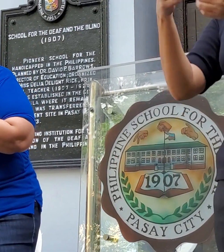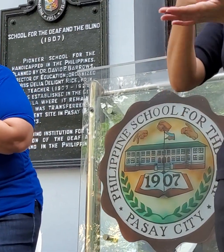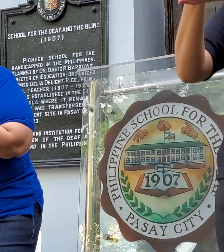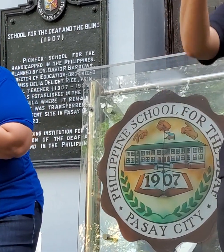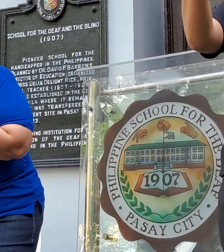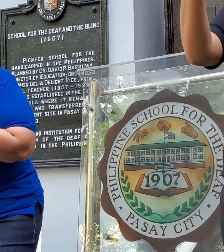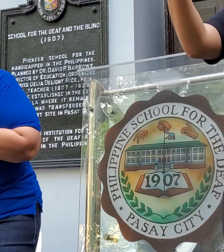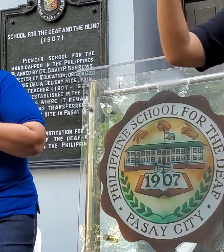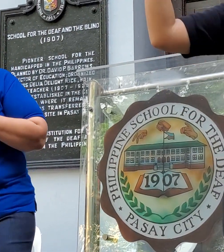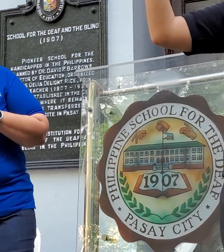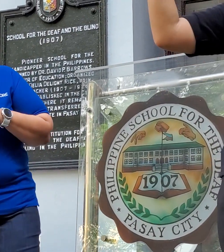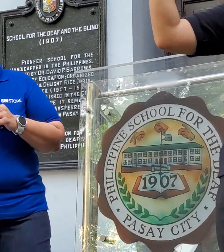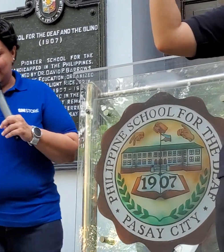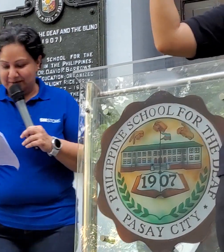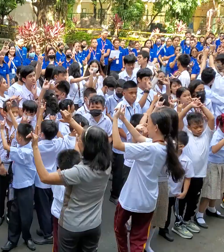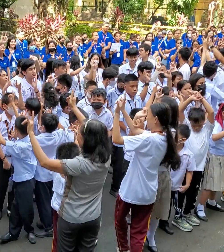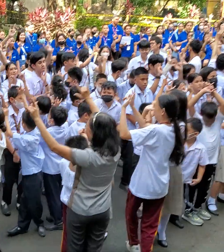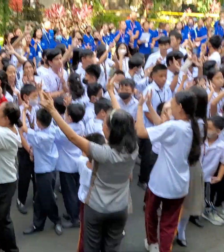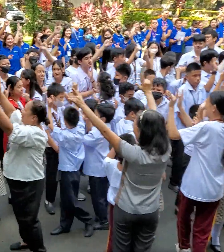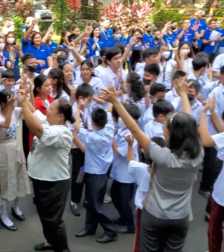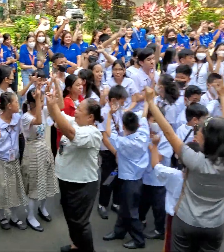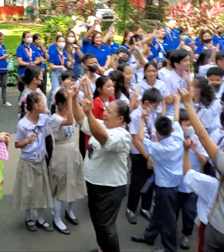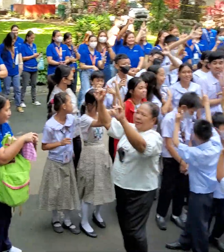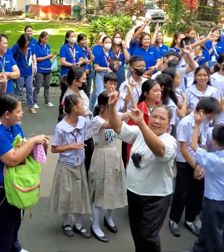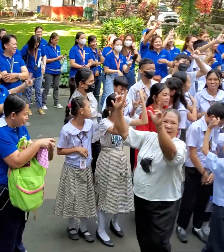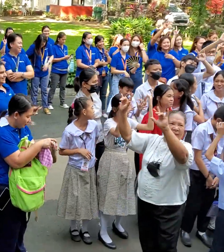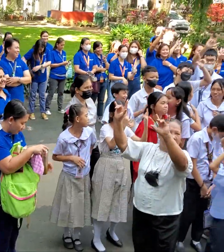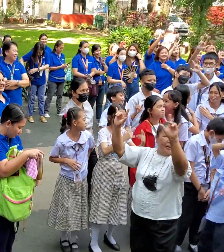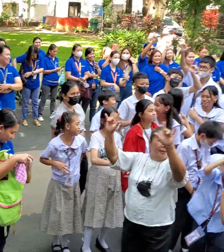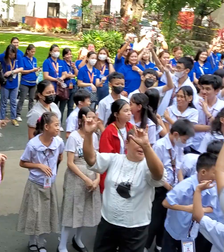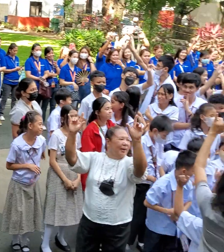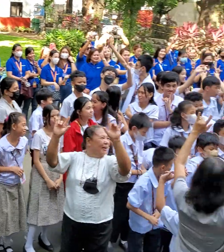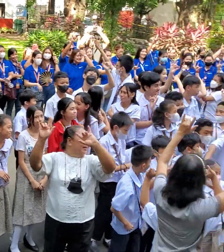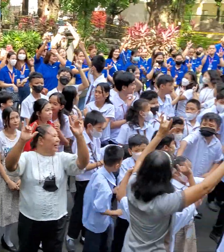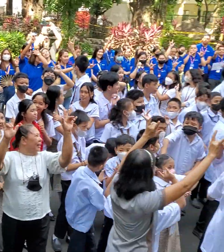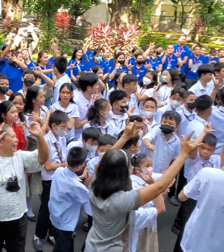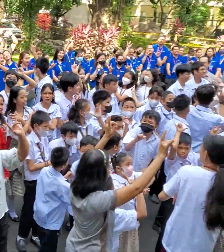din. So magaling, di ba? Spread